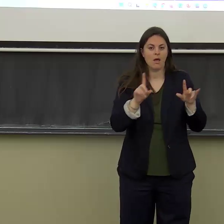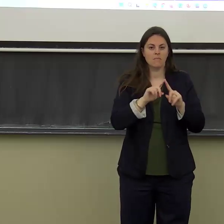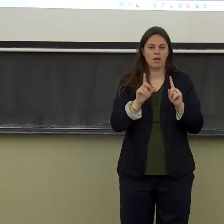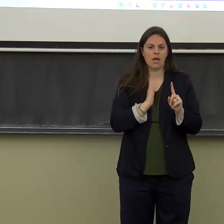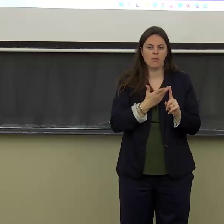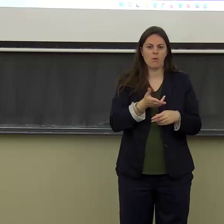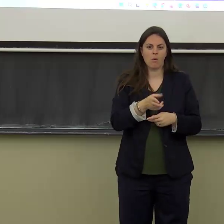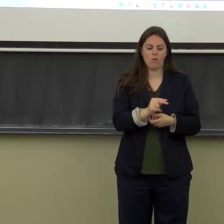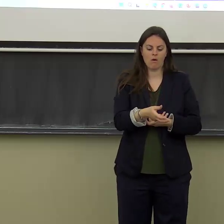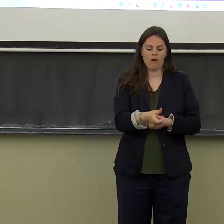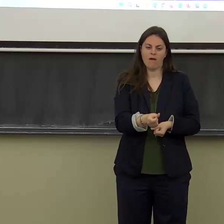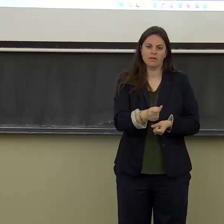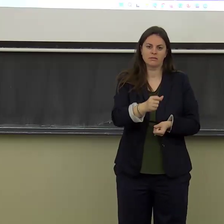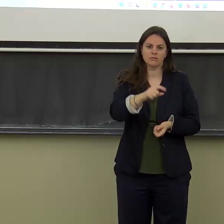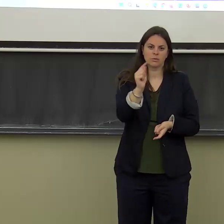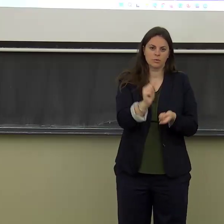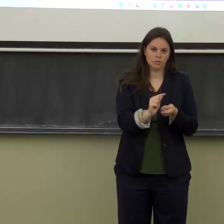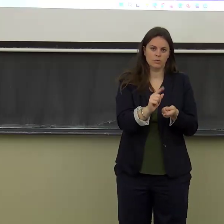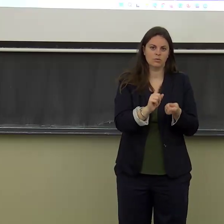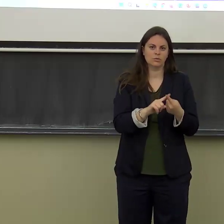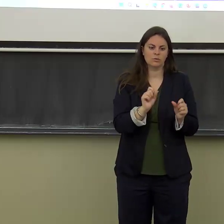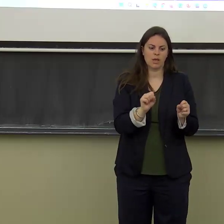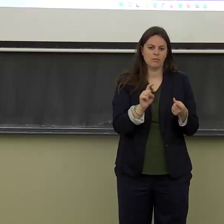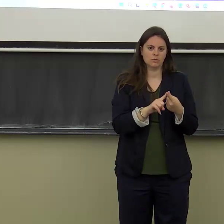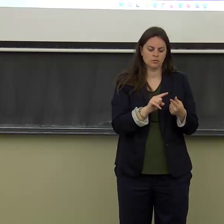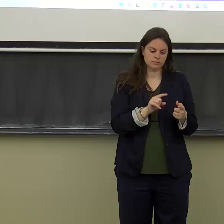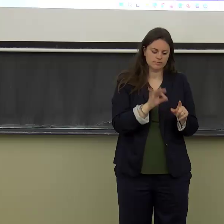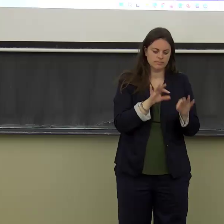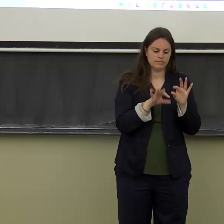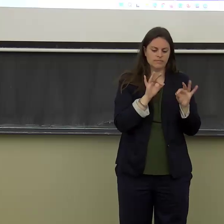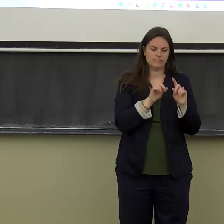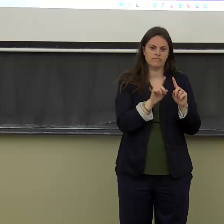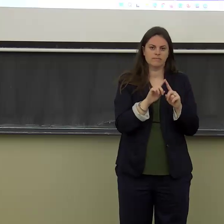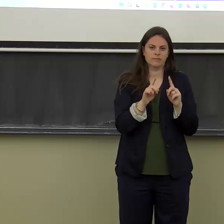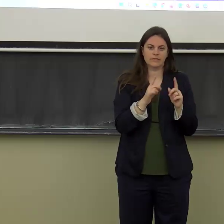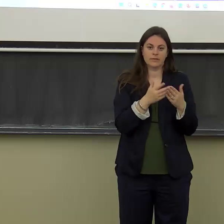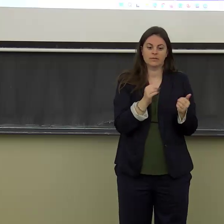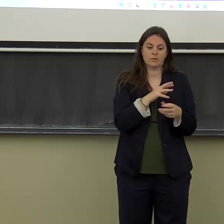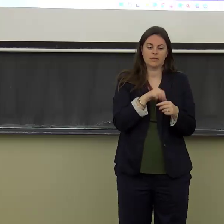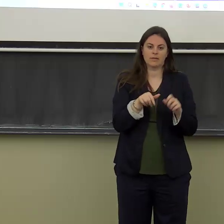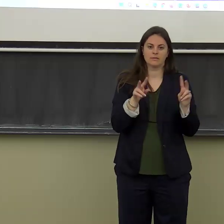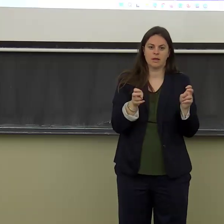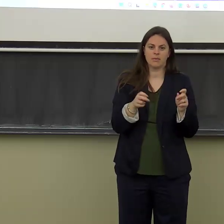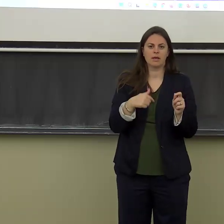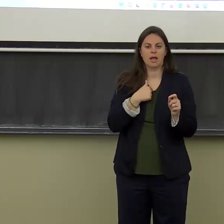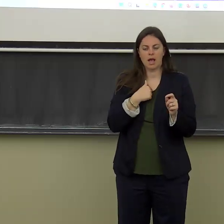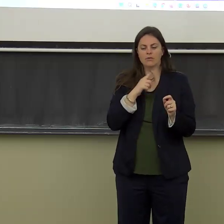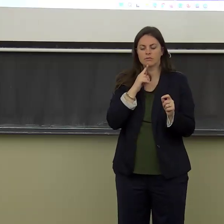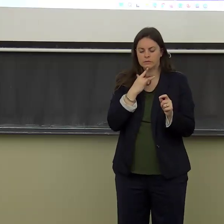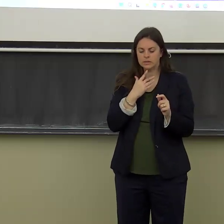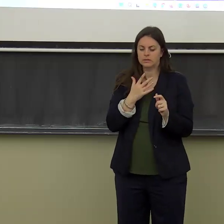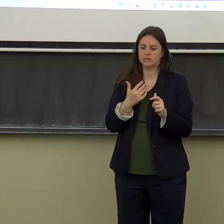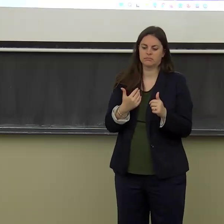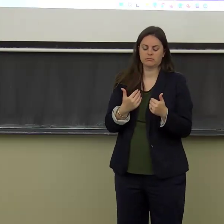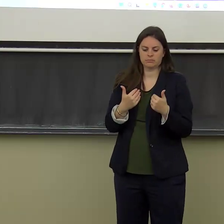confidence to engage with this topic. And I deeply agree with this idea of the education piece, critical. And